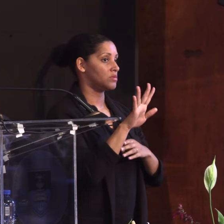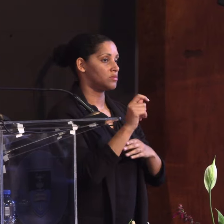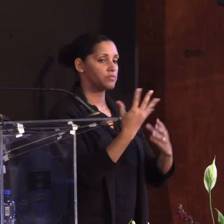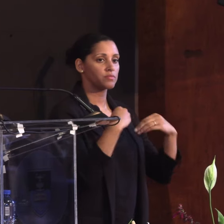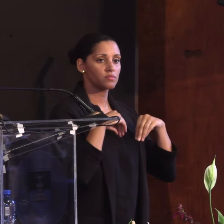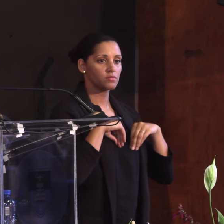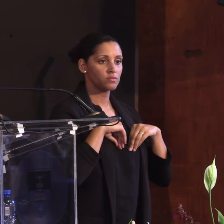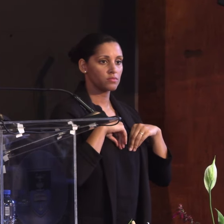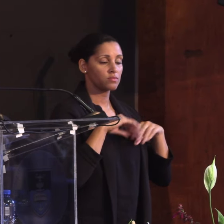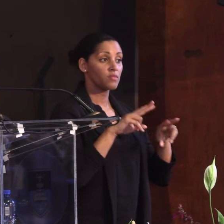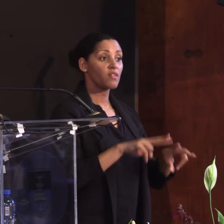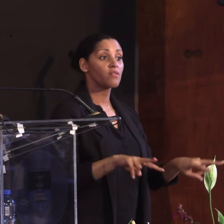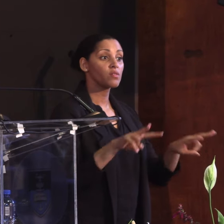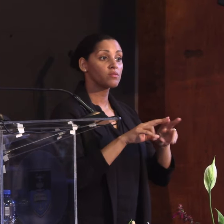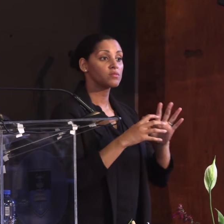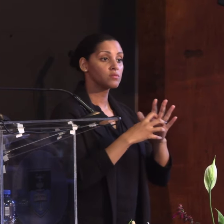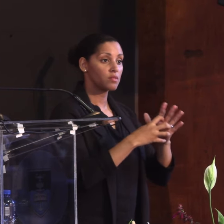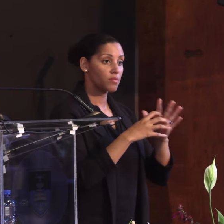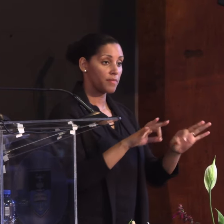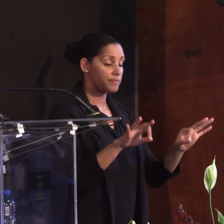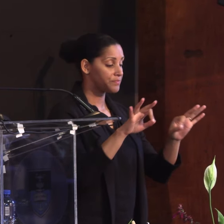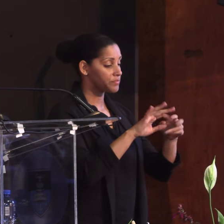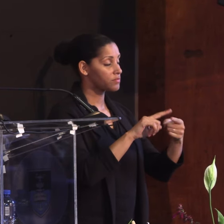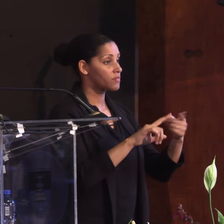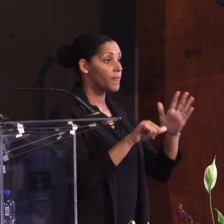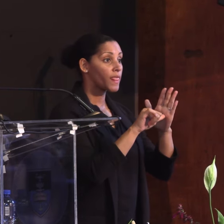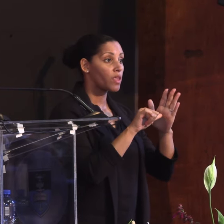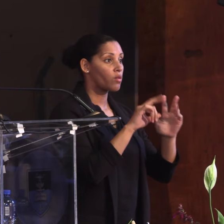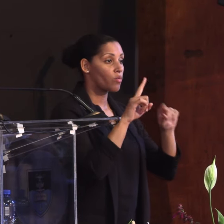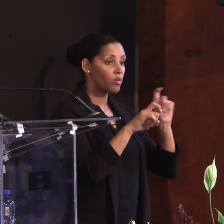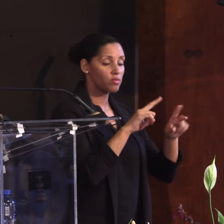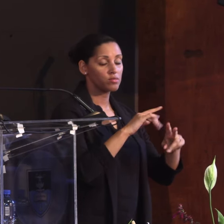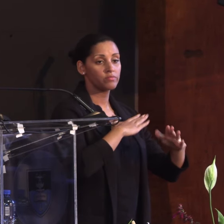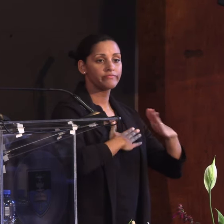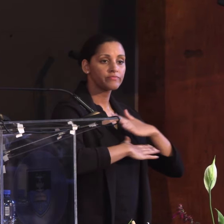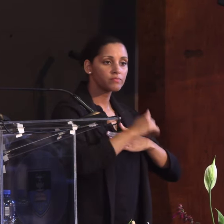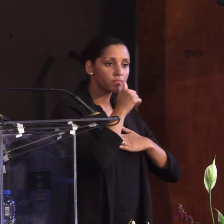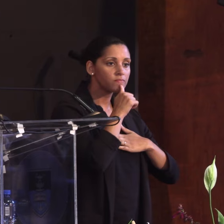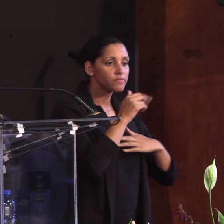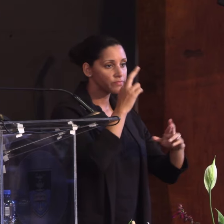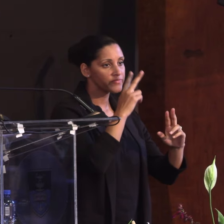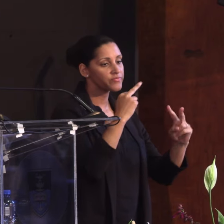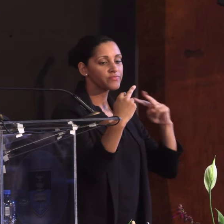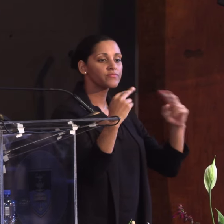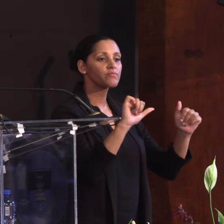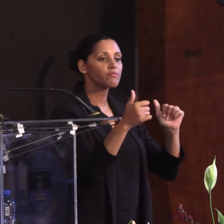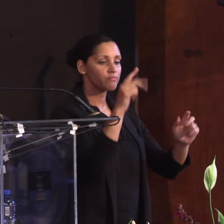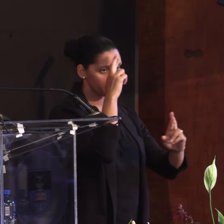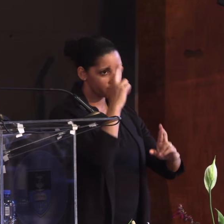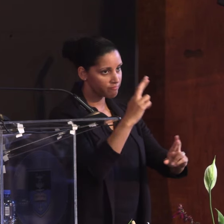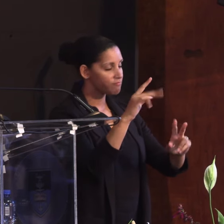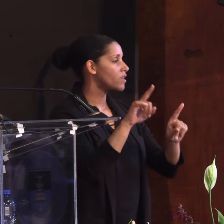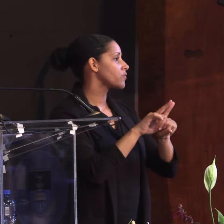Values such as critical inquiry, tolerance, respect for the views of others, and